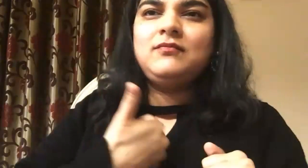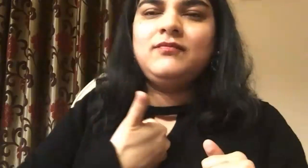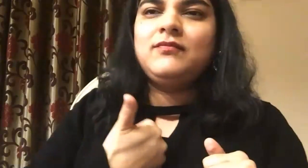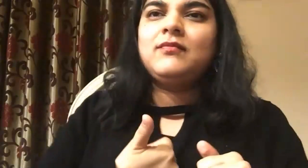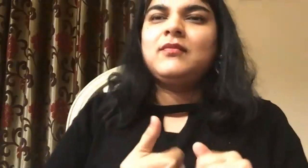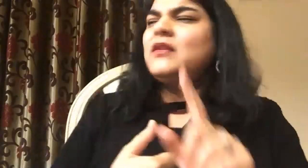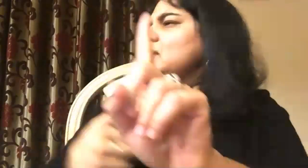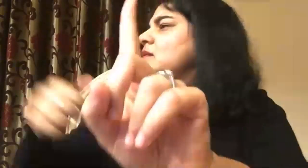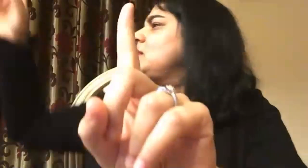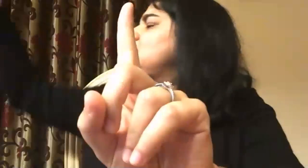is.